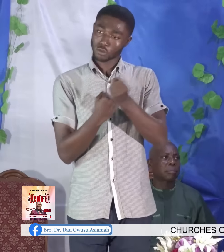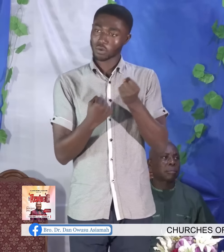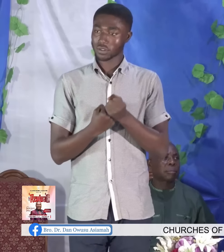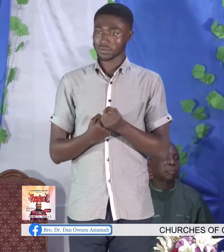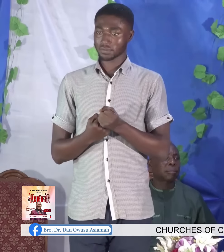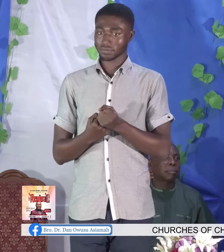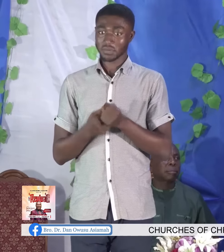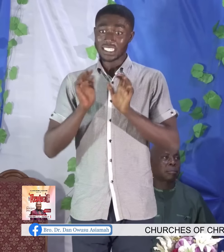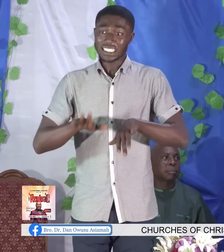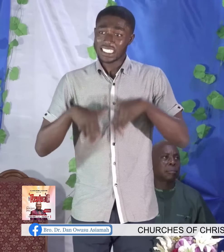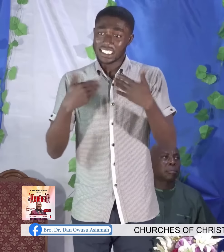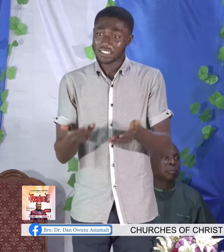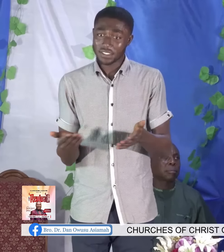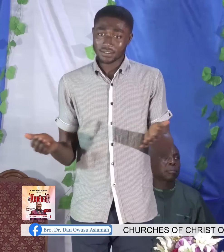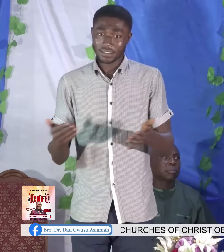de collection no ye den